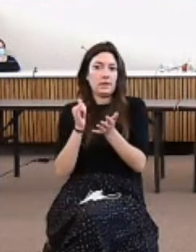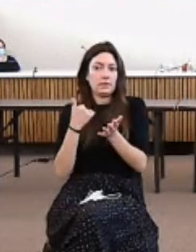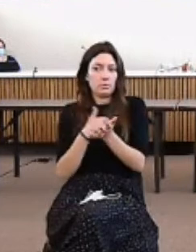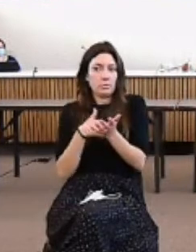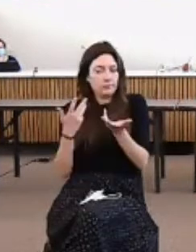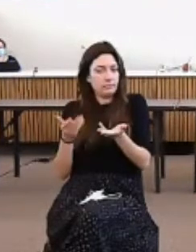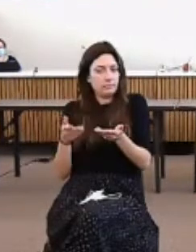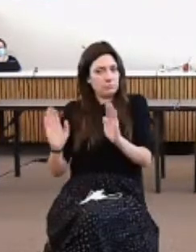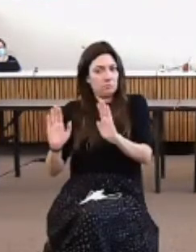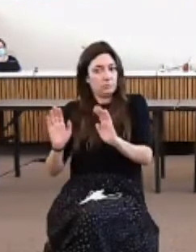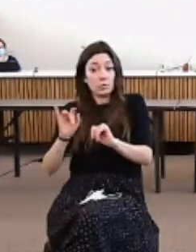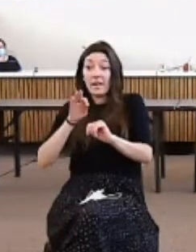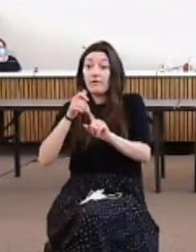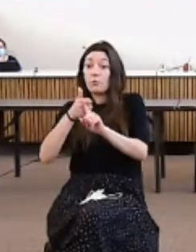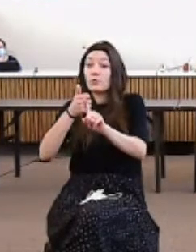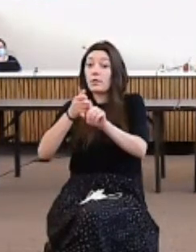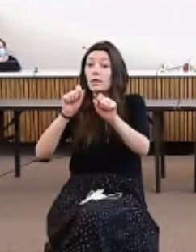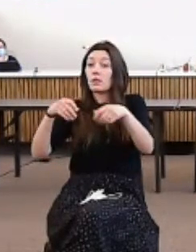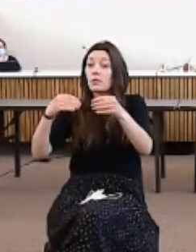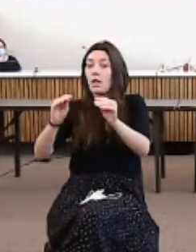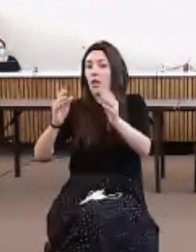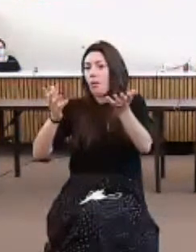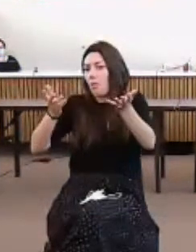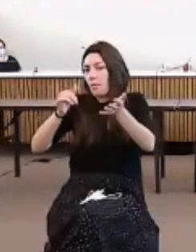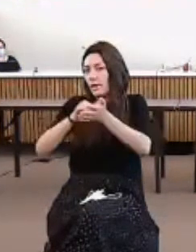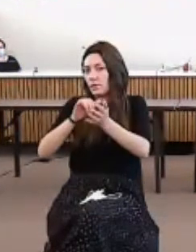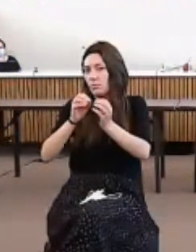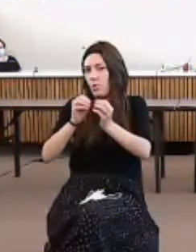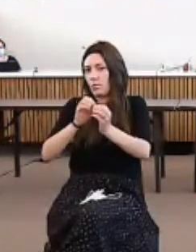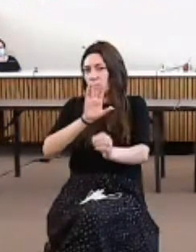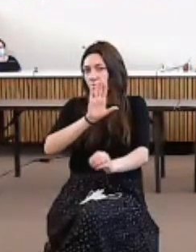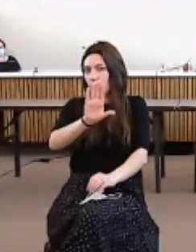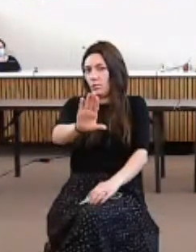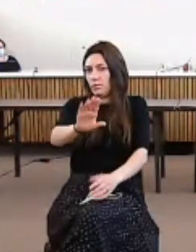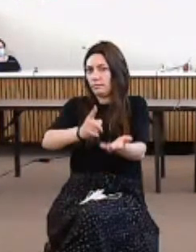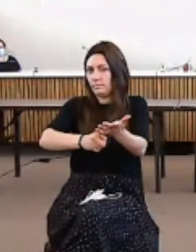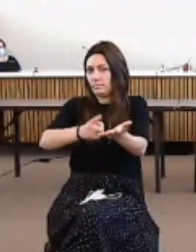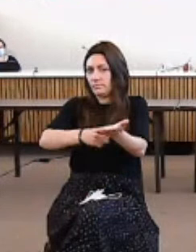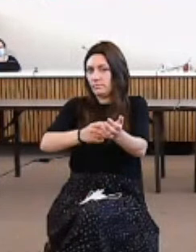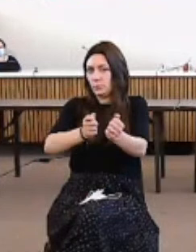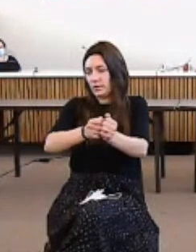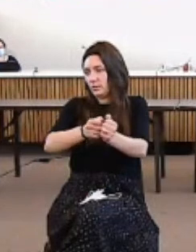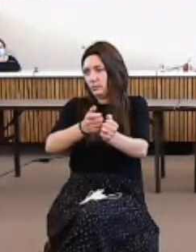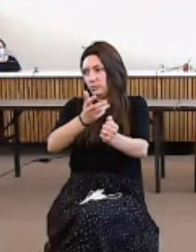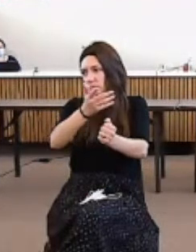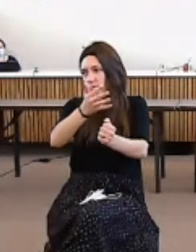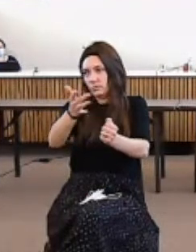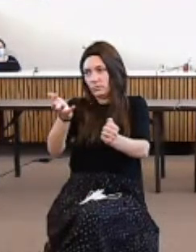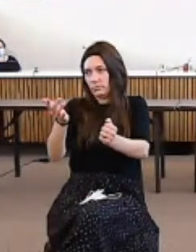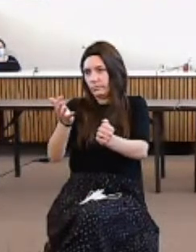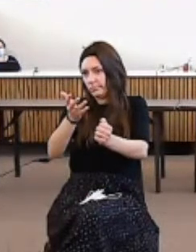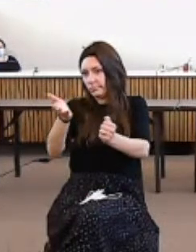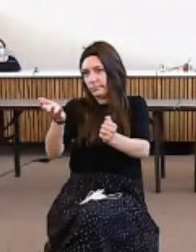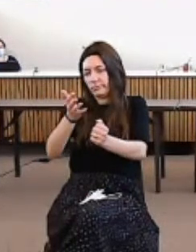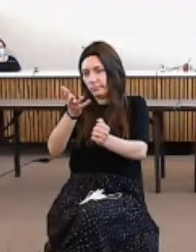it that's more with you discussing with, in